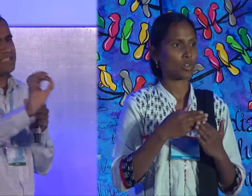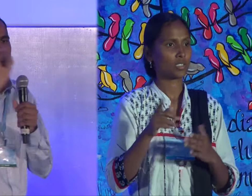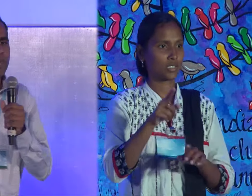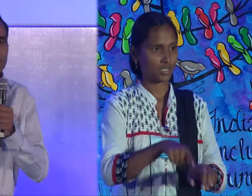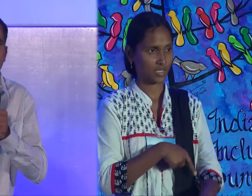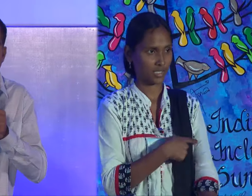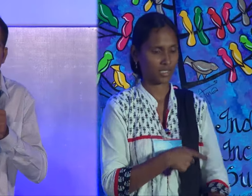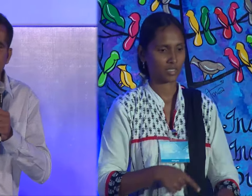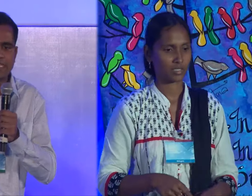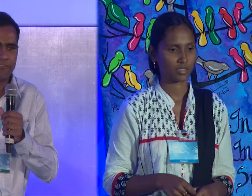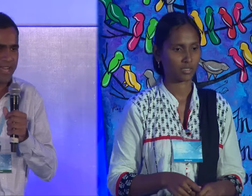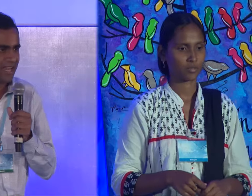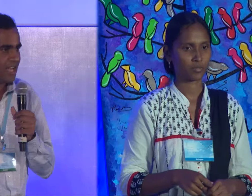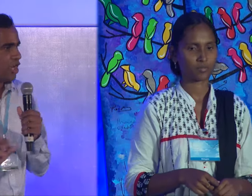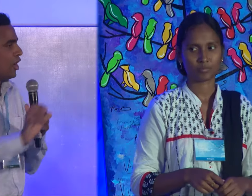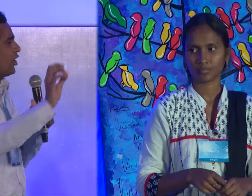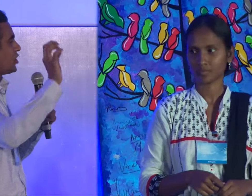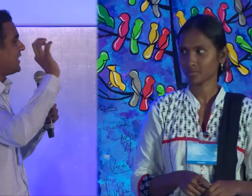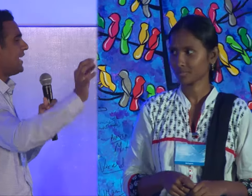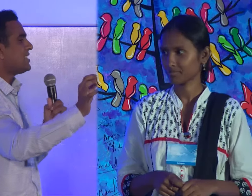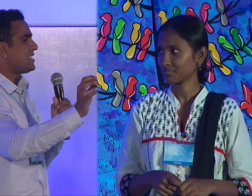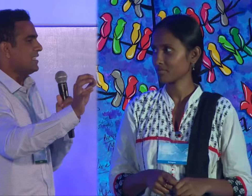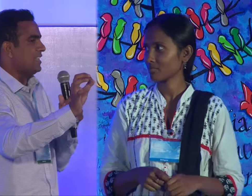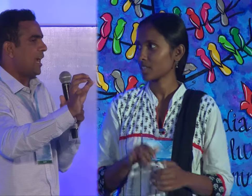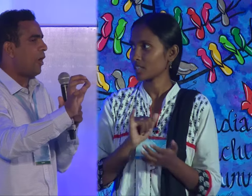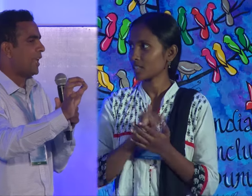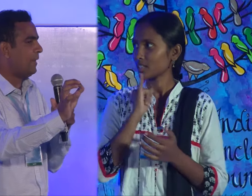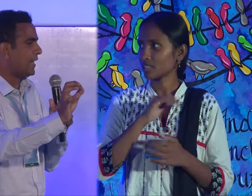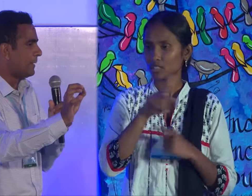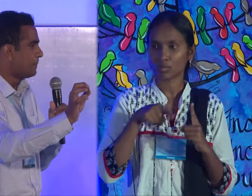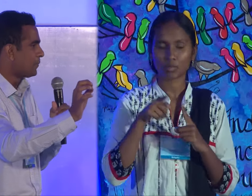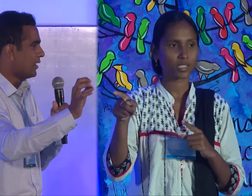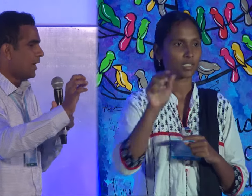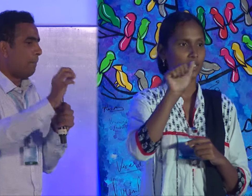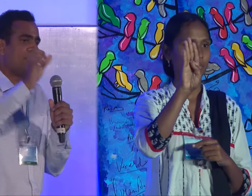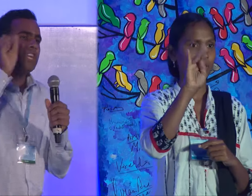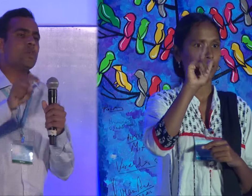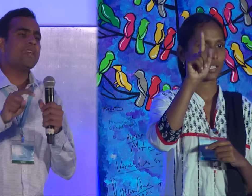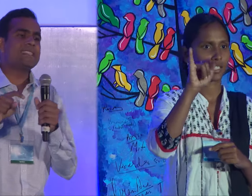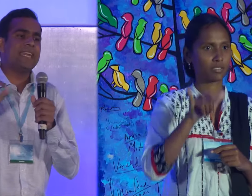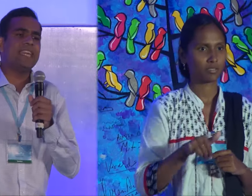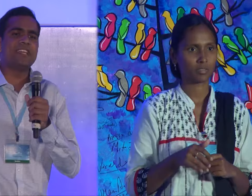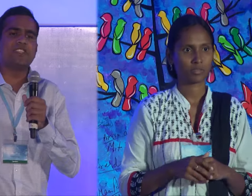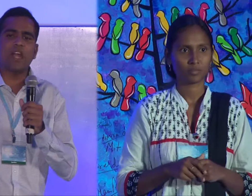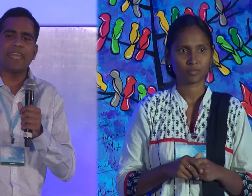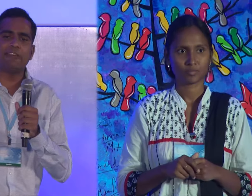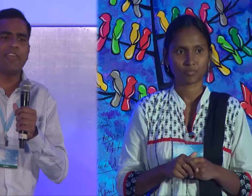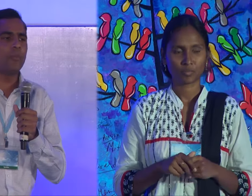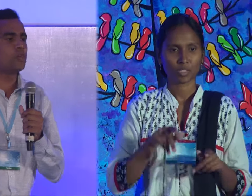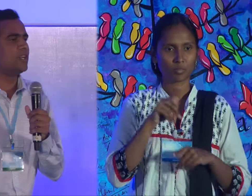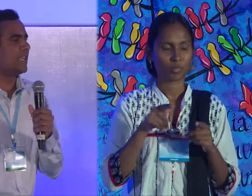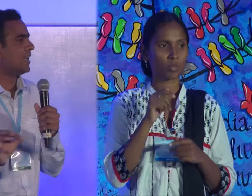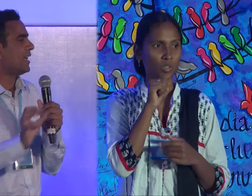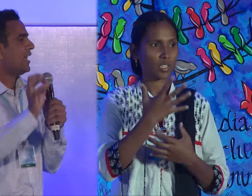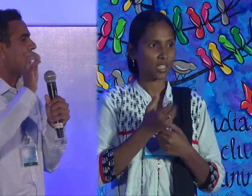wrestler can say that Virender is an easy fight. So that is about ability. But the issue is that he does not get a